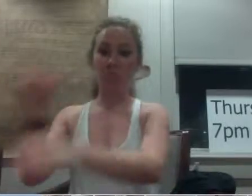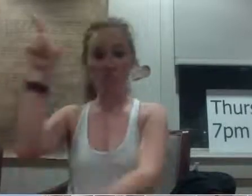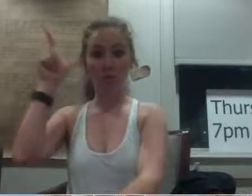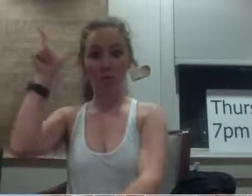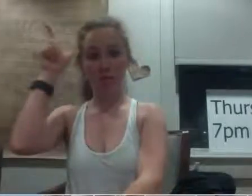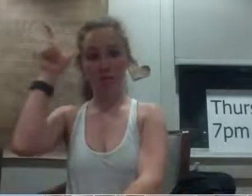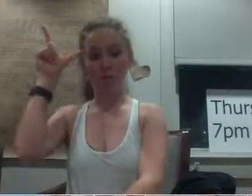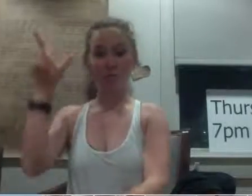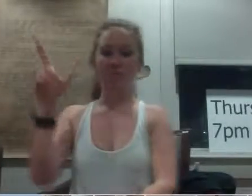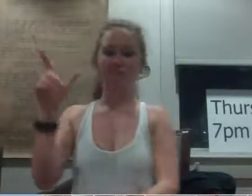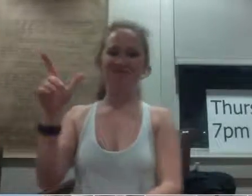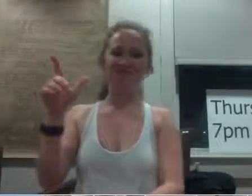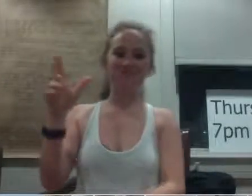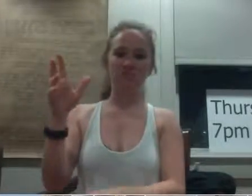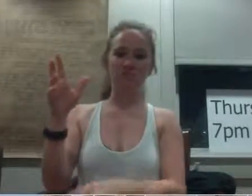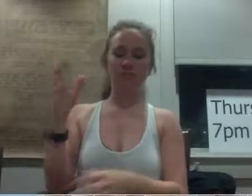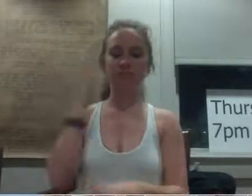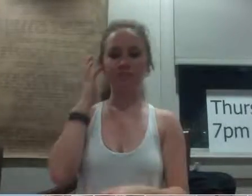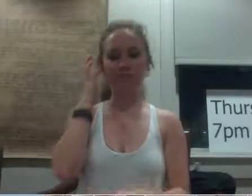and then moved to London.